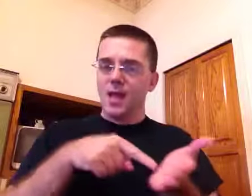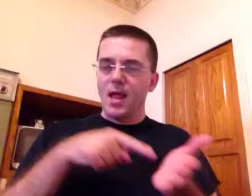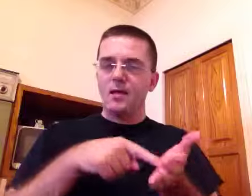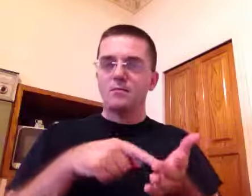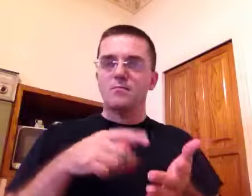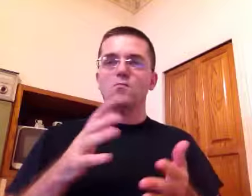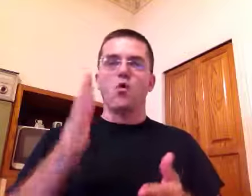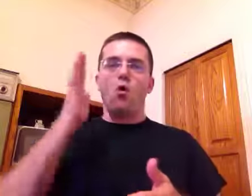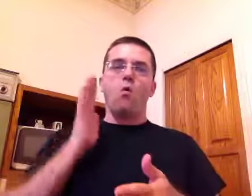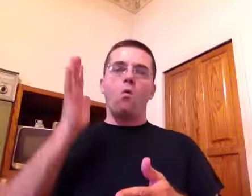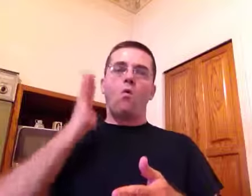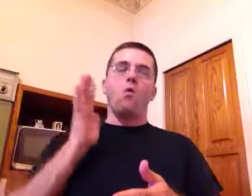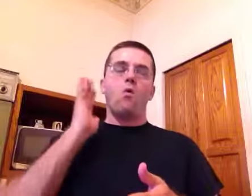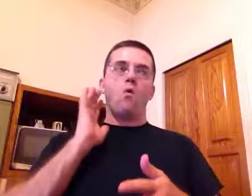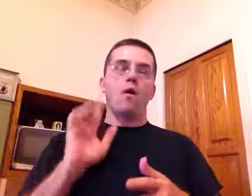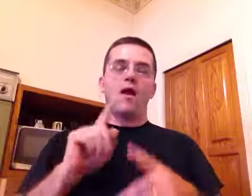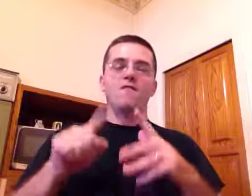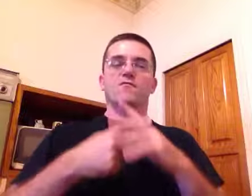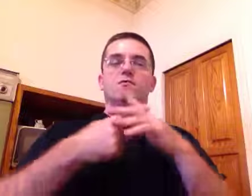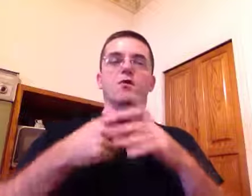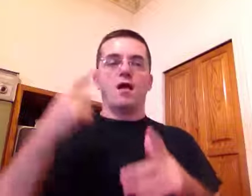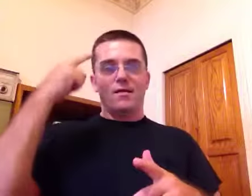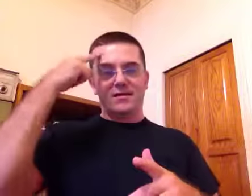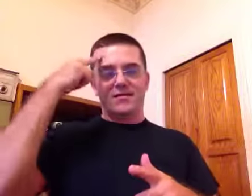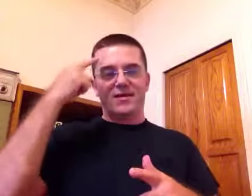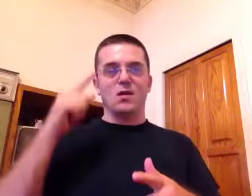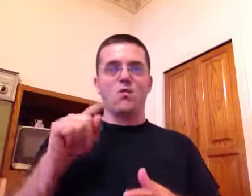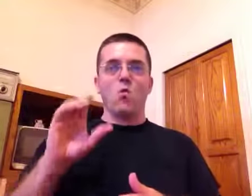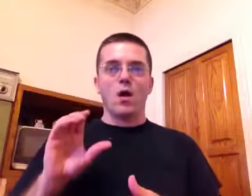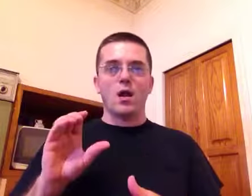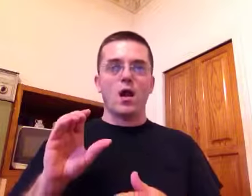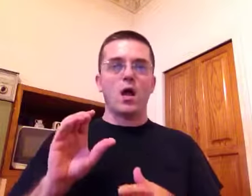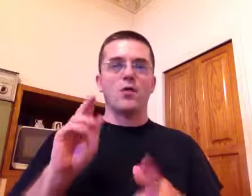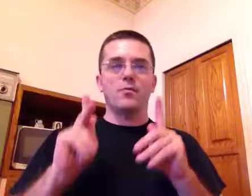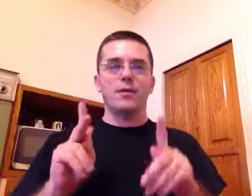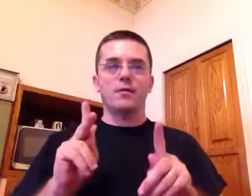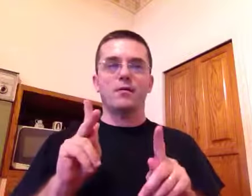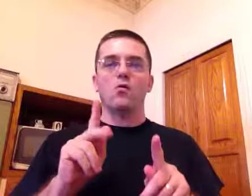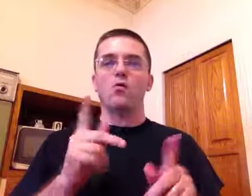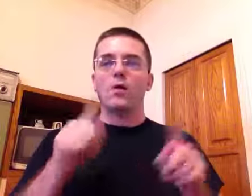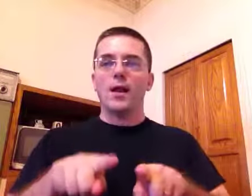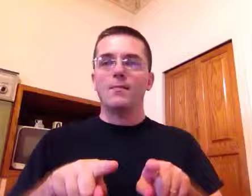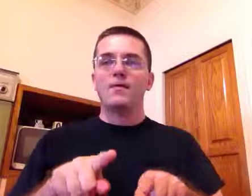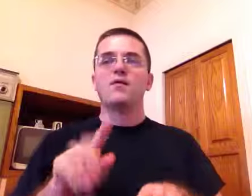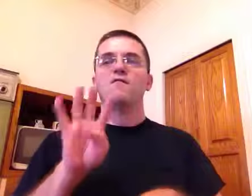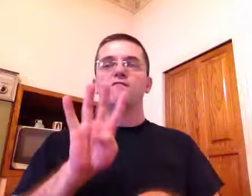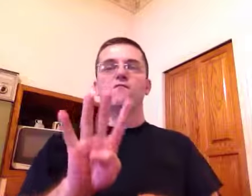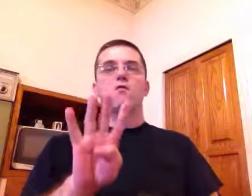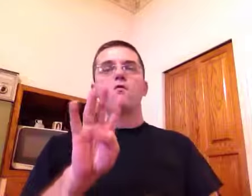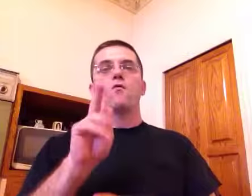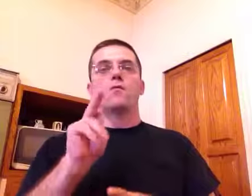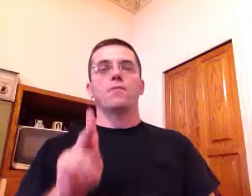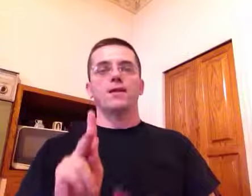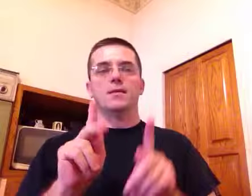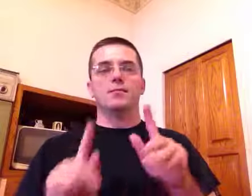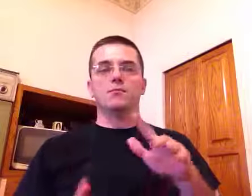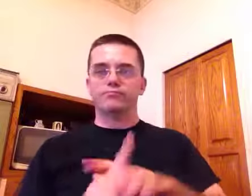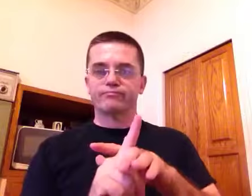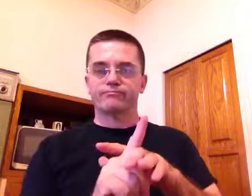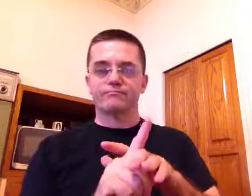was thinking that hundreds of people were going to turn out. There'd be standing room only. Of course, 4 people showed up. But 3 people joined that first class